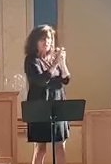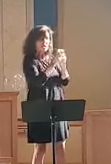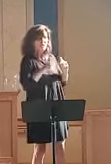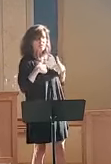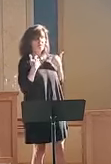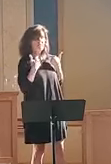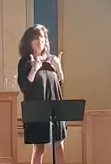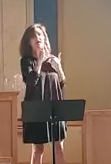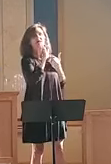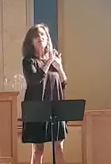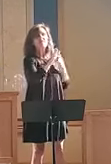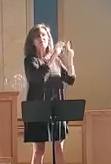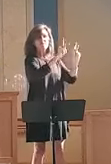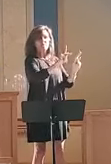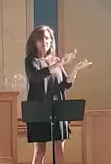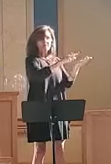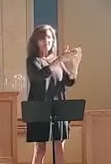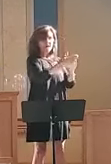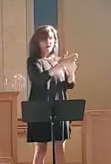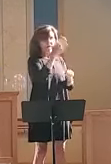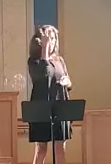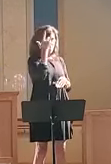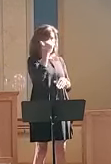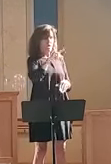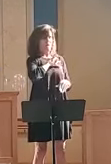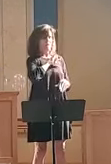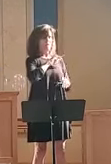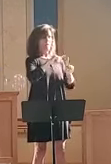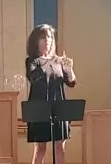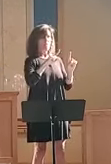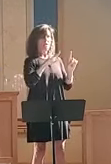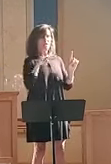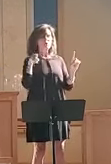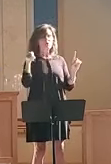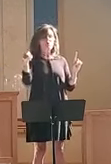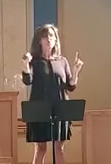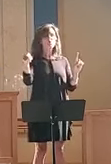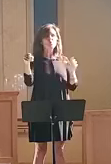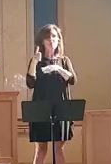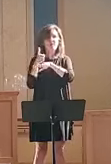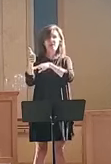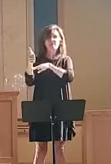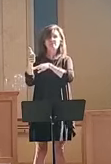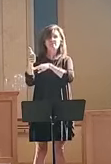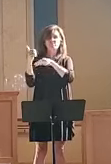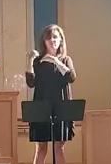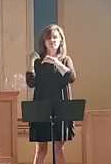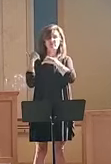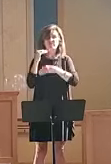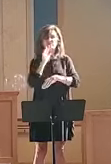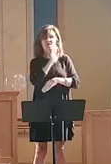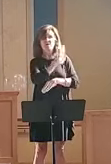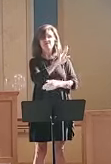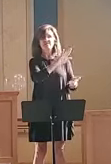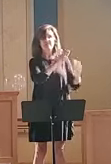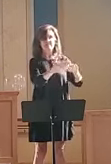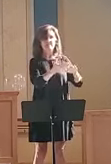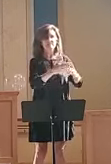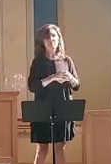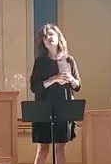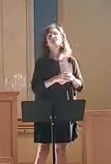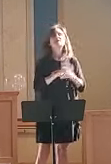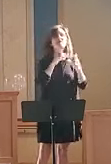die for his guilt, but I will hold you responsible for his death. The sin